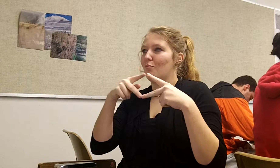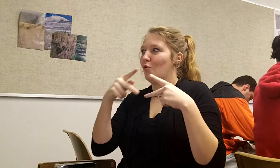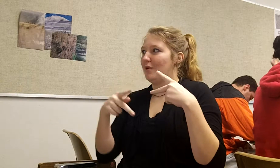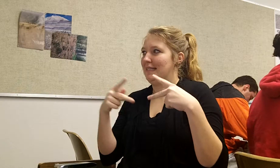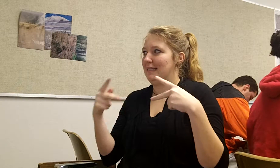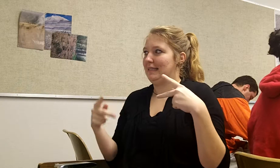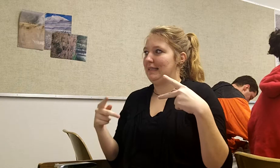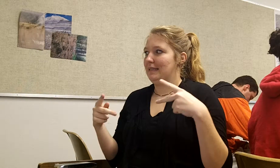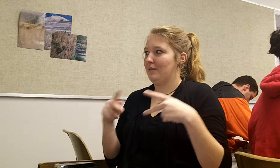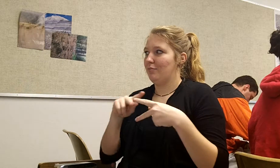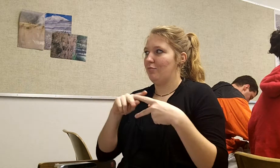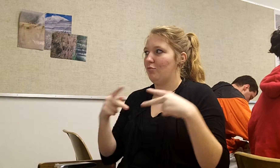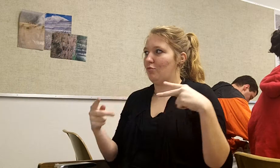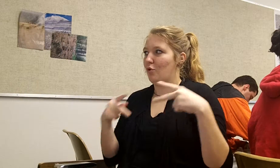which is actually the signal,